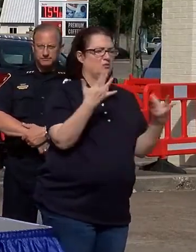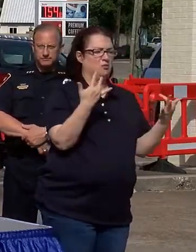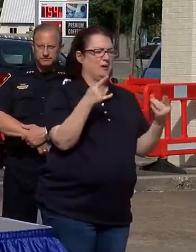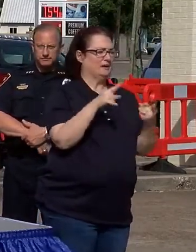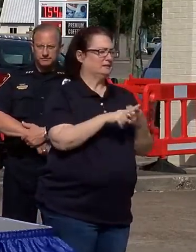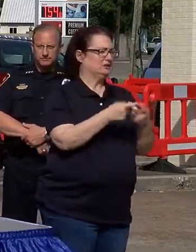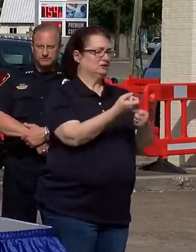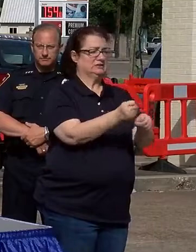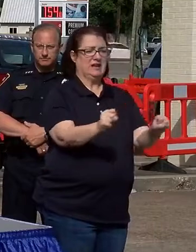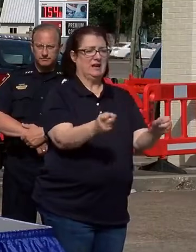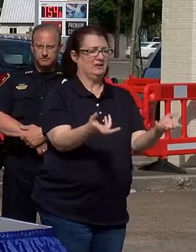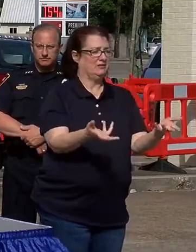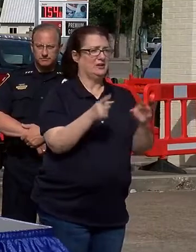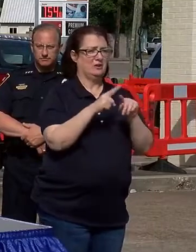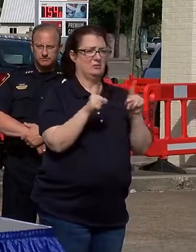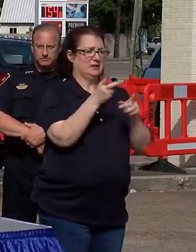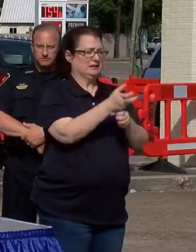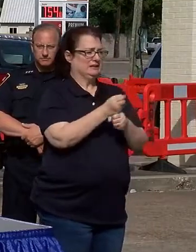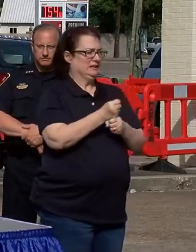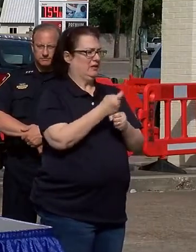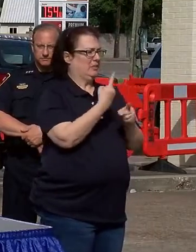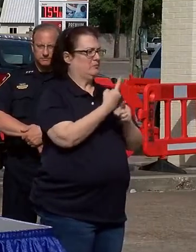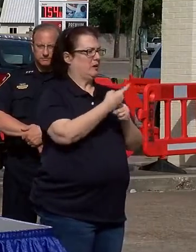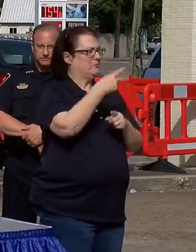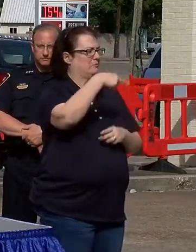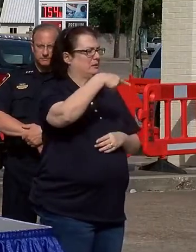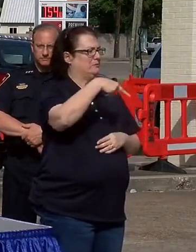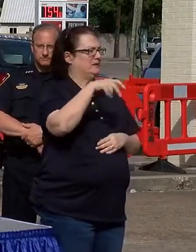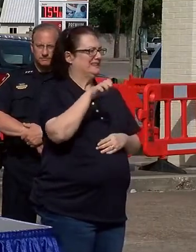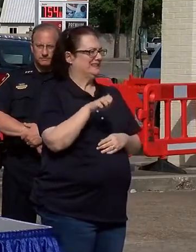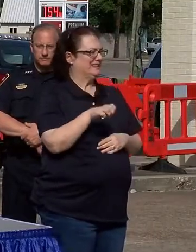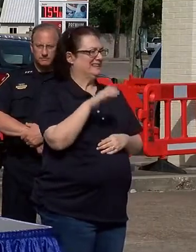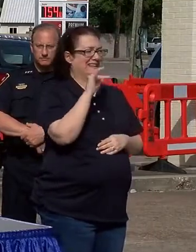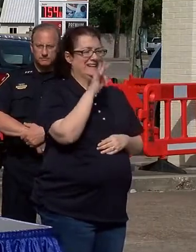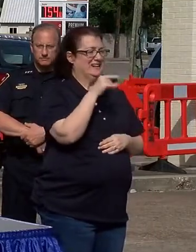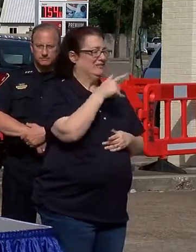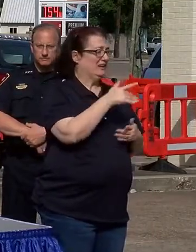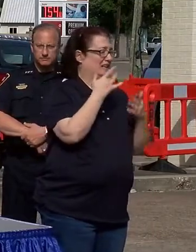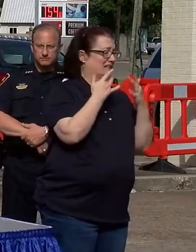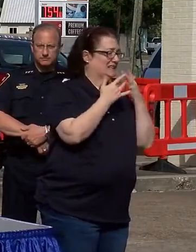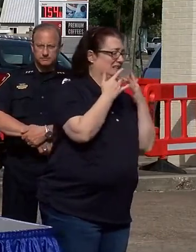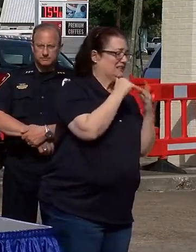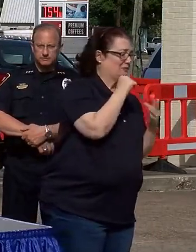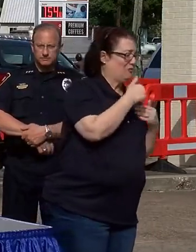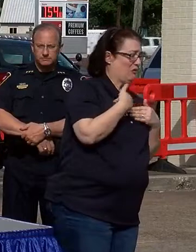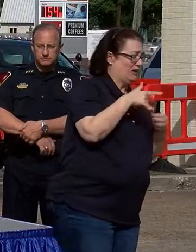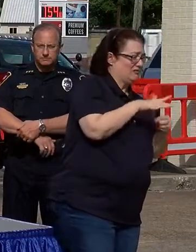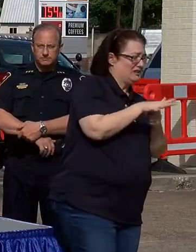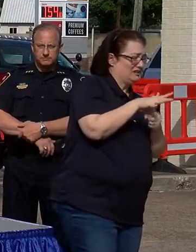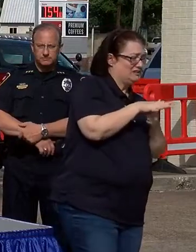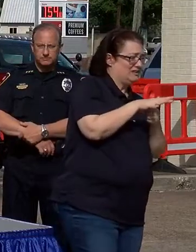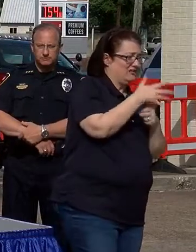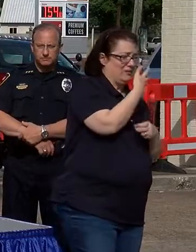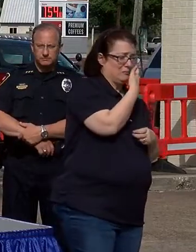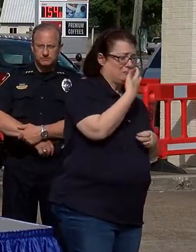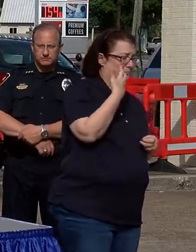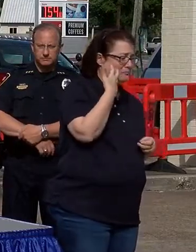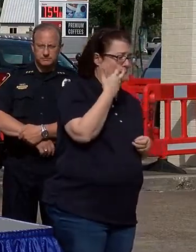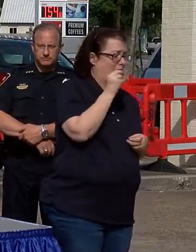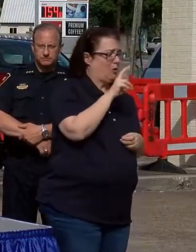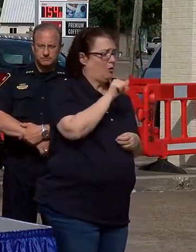soon as you can, get the proper PPE. Now, if you're falling short, if we have employers out there, companies out there that are short on the mask or any